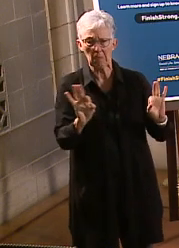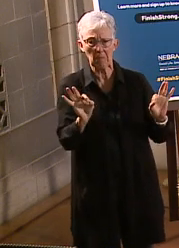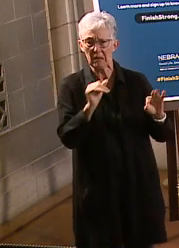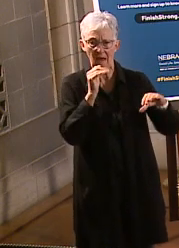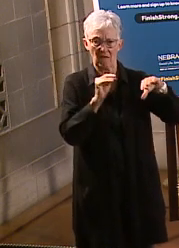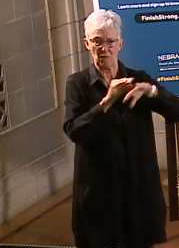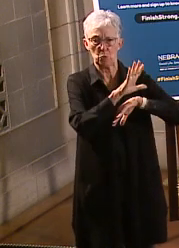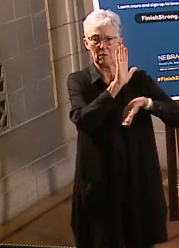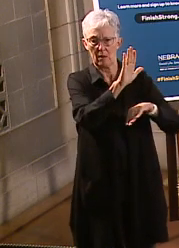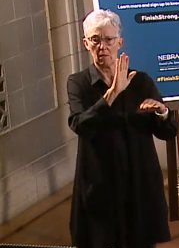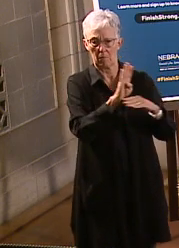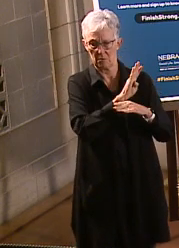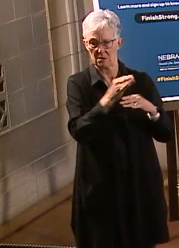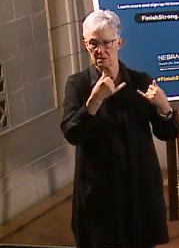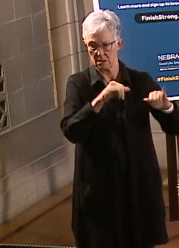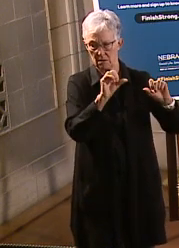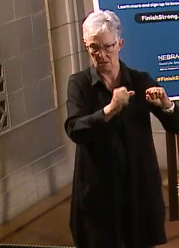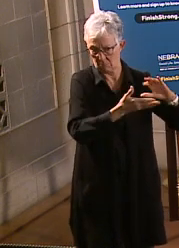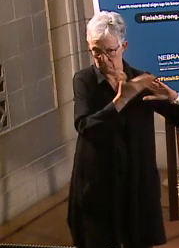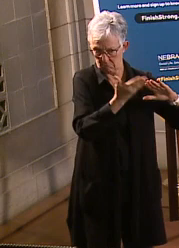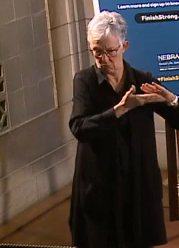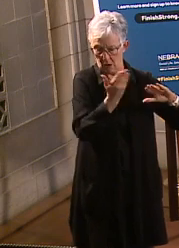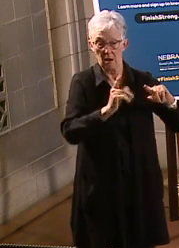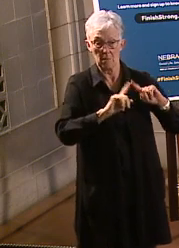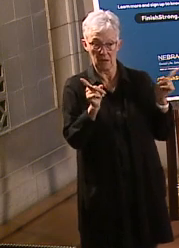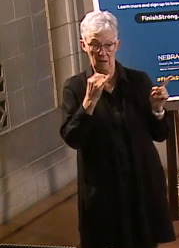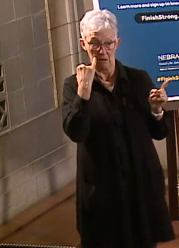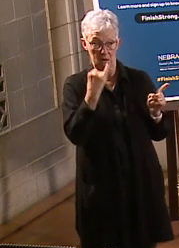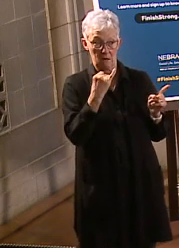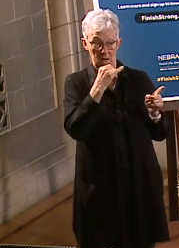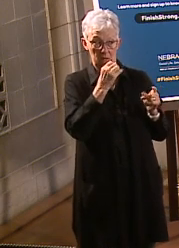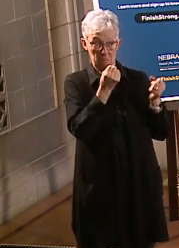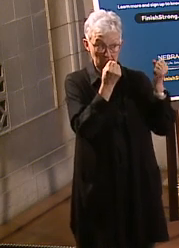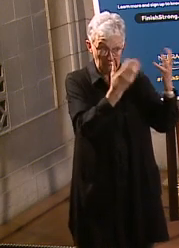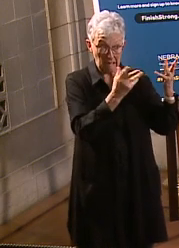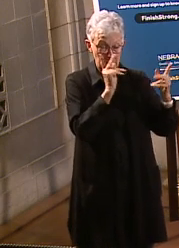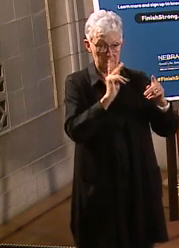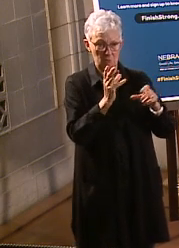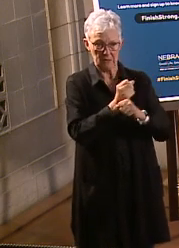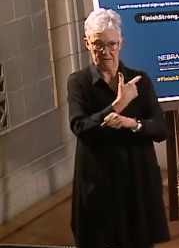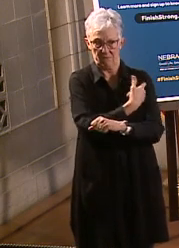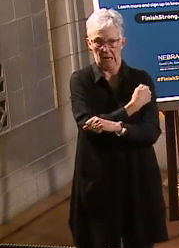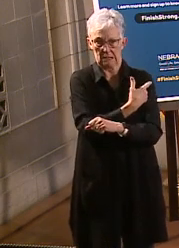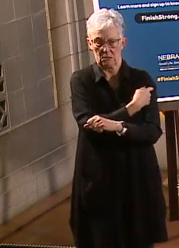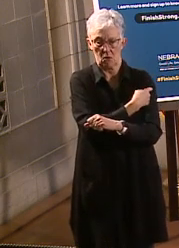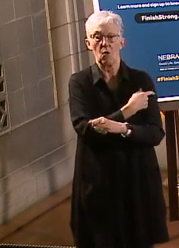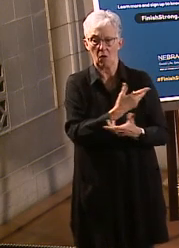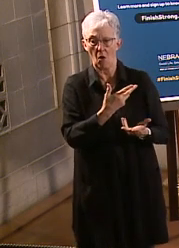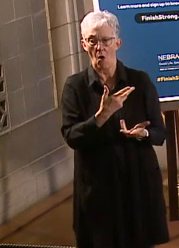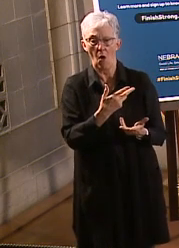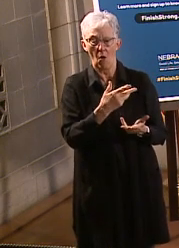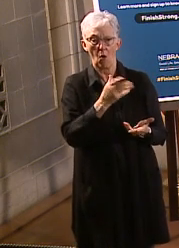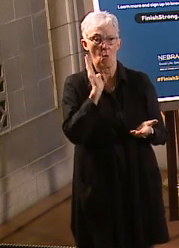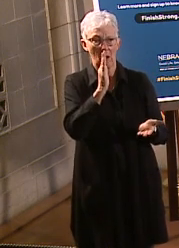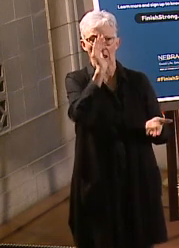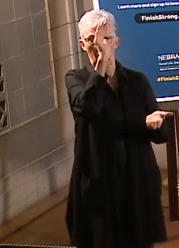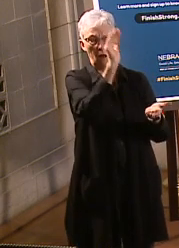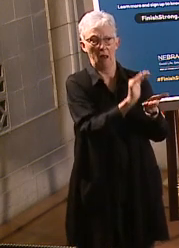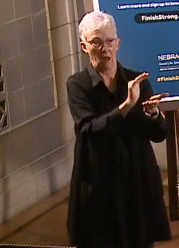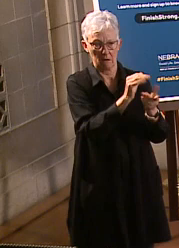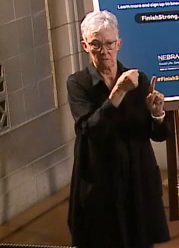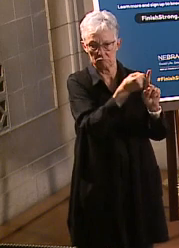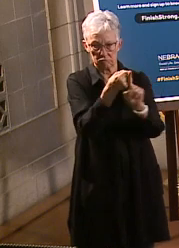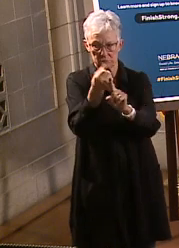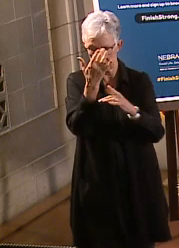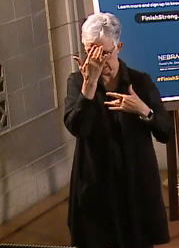getting vaccinated, obviously that's going to help keep them healthy. It's going to make all the coworkers feel better about coming into the workplace.